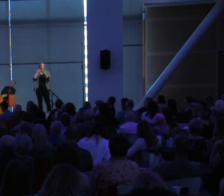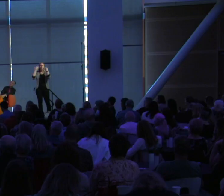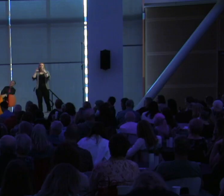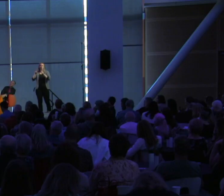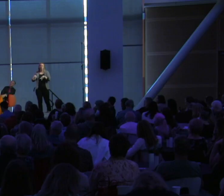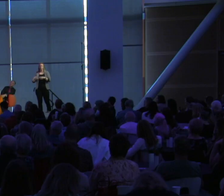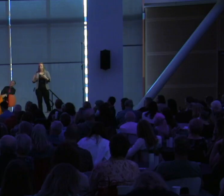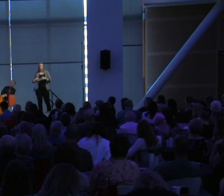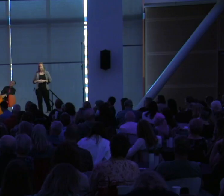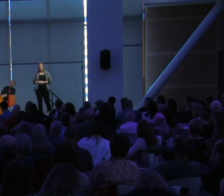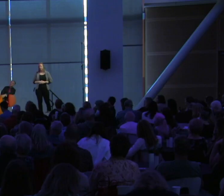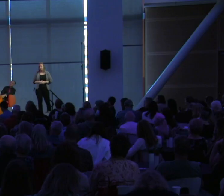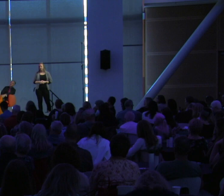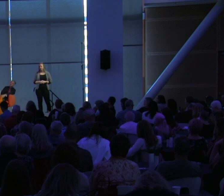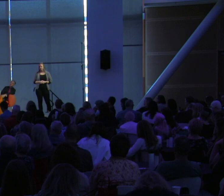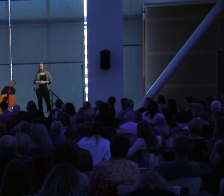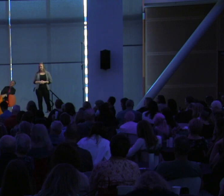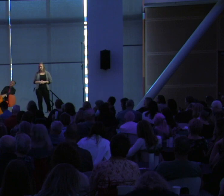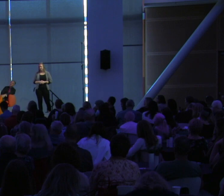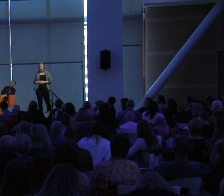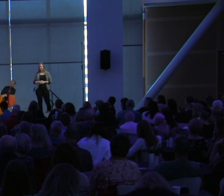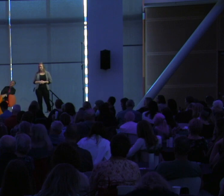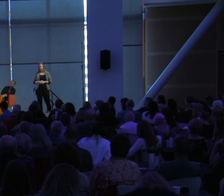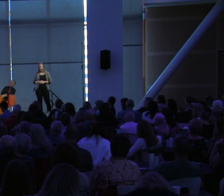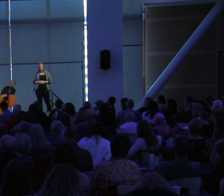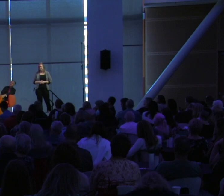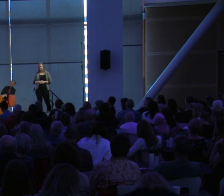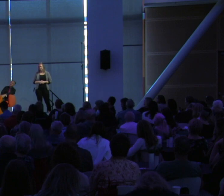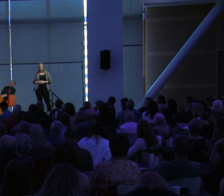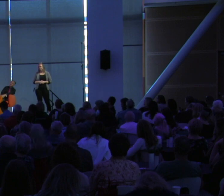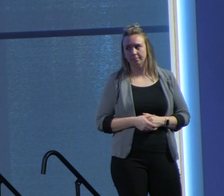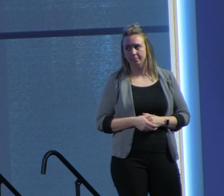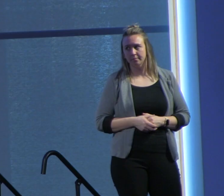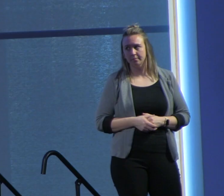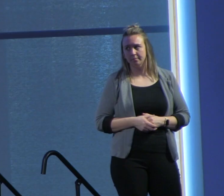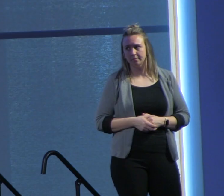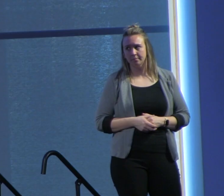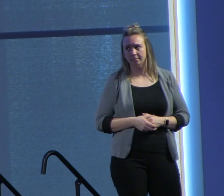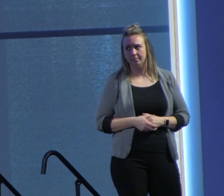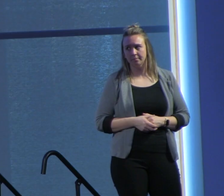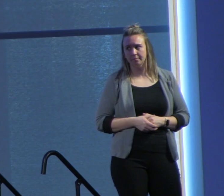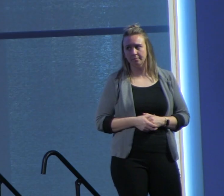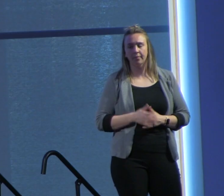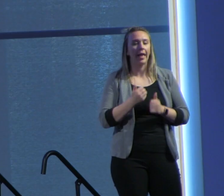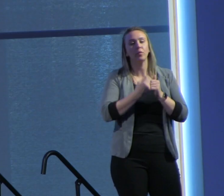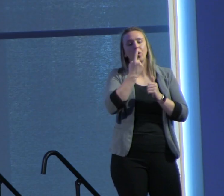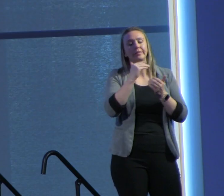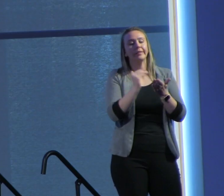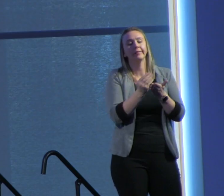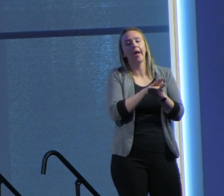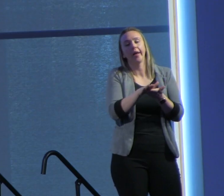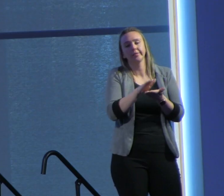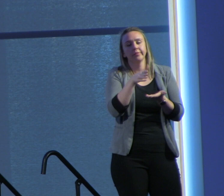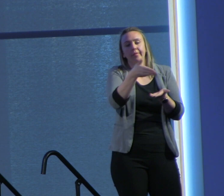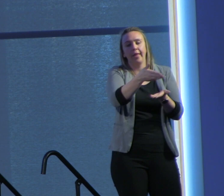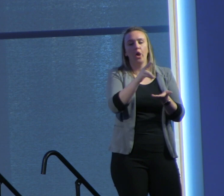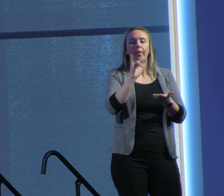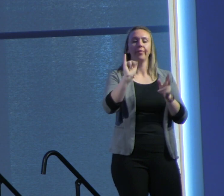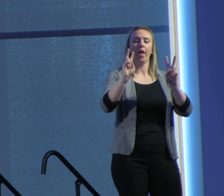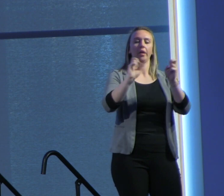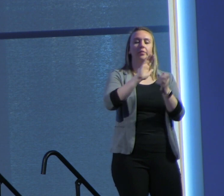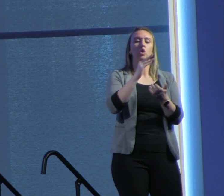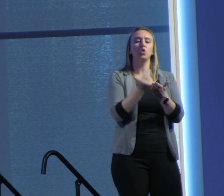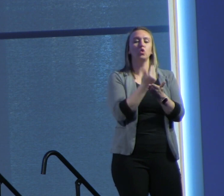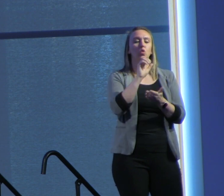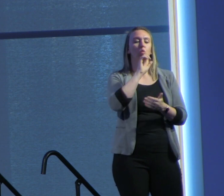person, but young. Everybody's young in this New Age center. But she